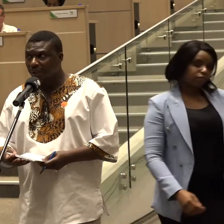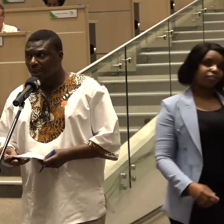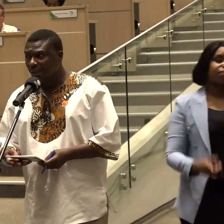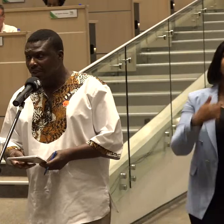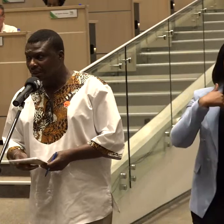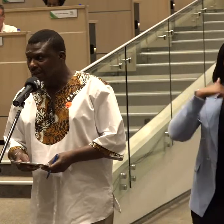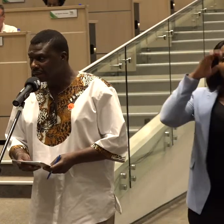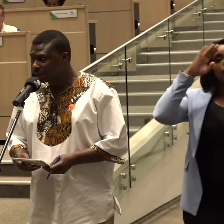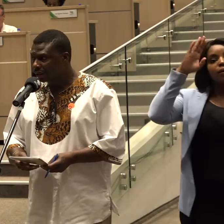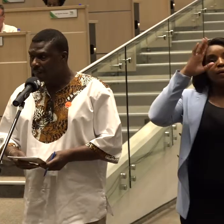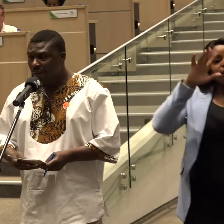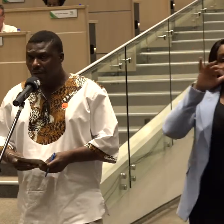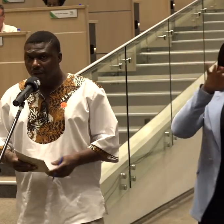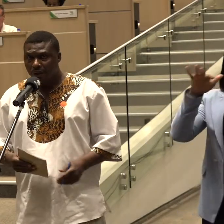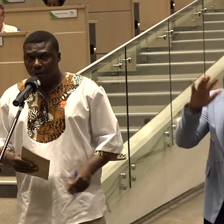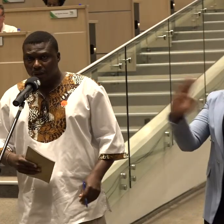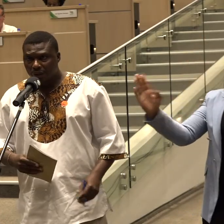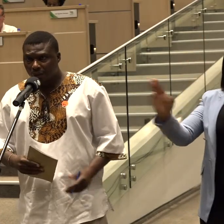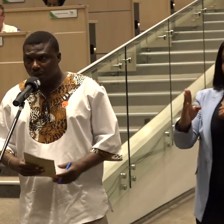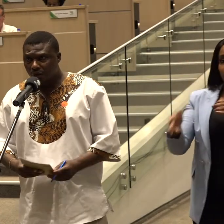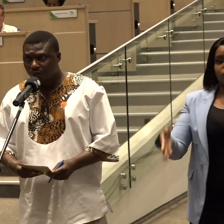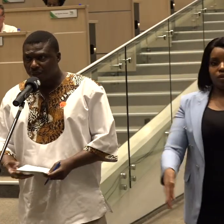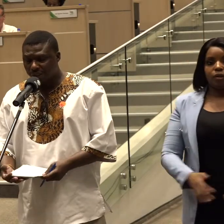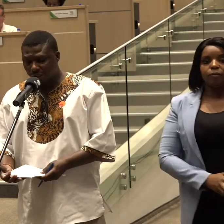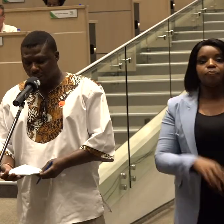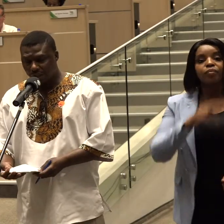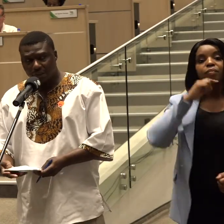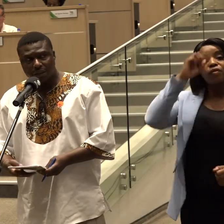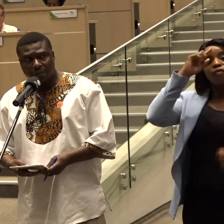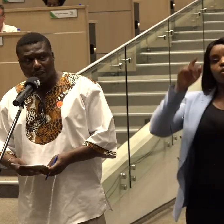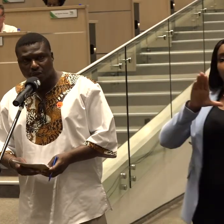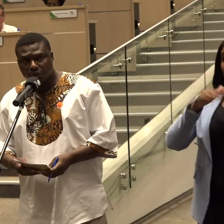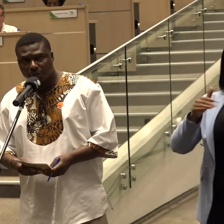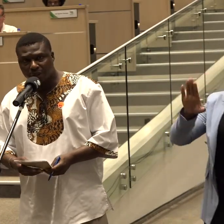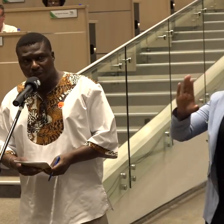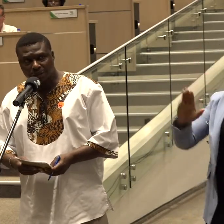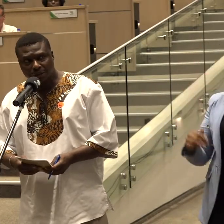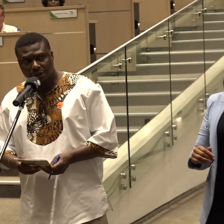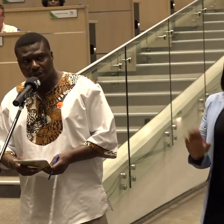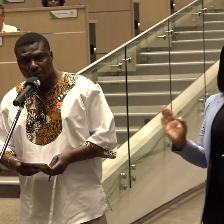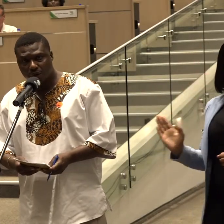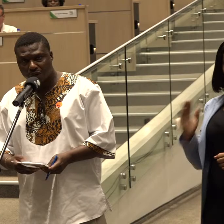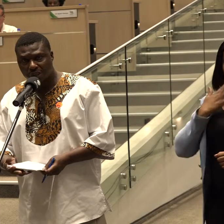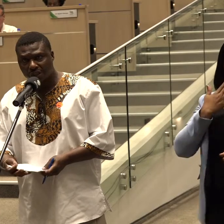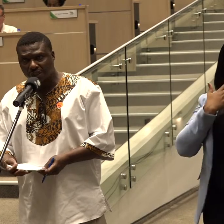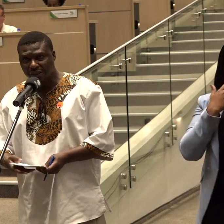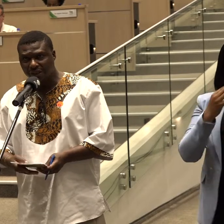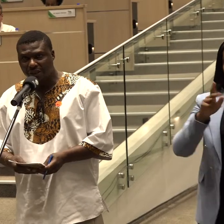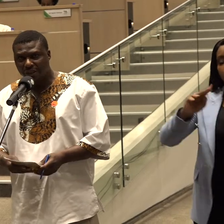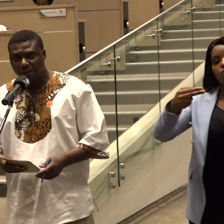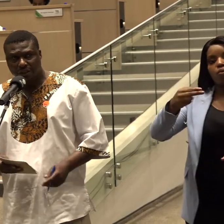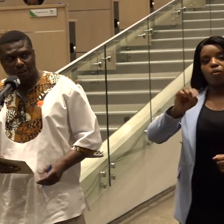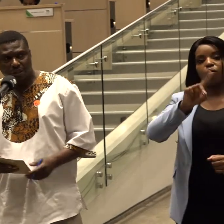portfolio at Large the one who speaks here Emma told me pause